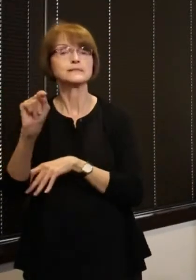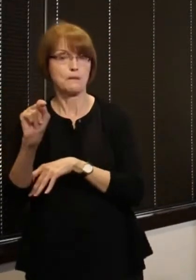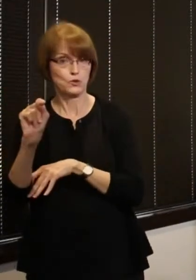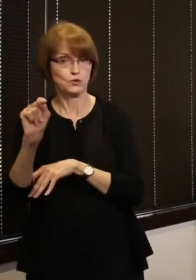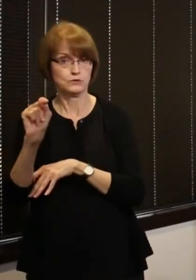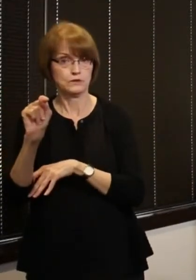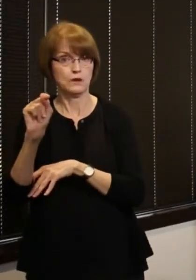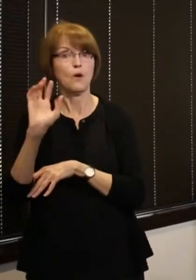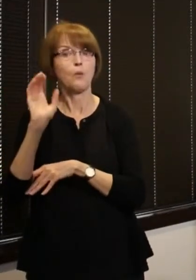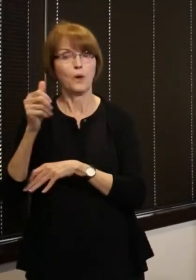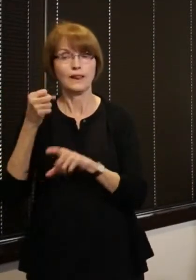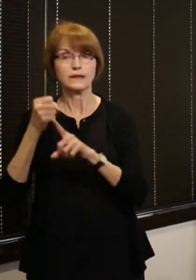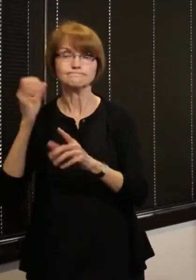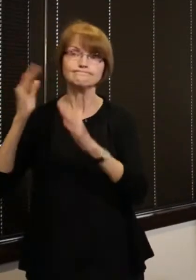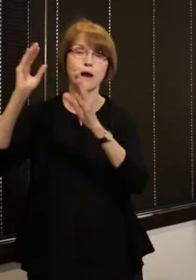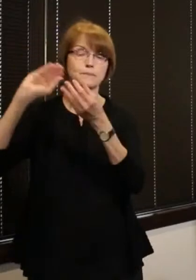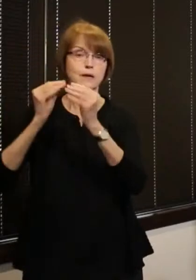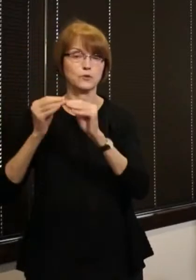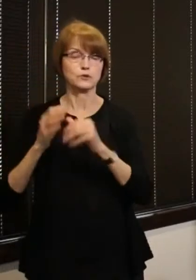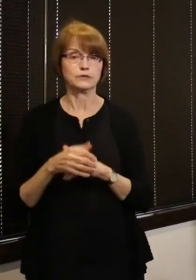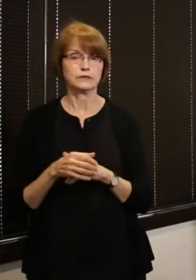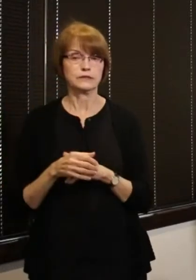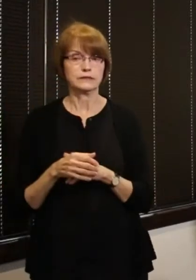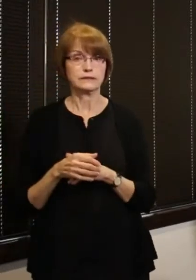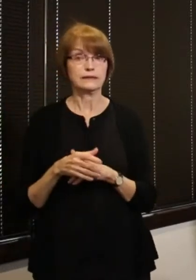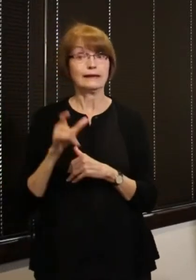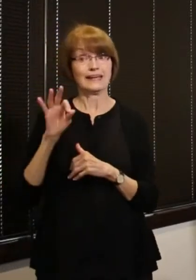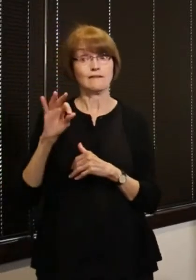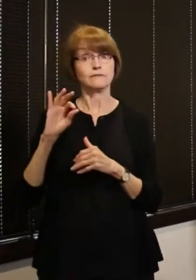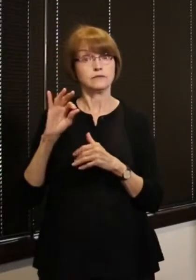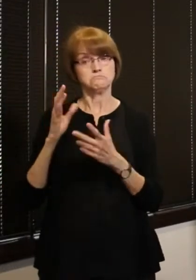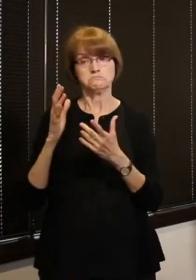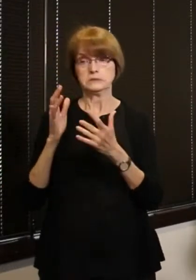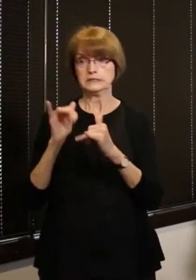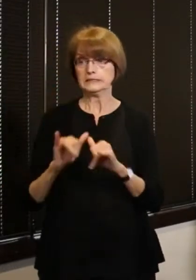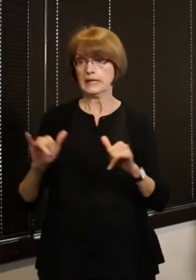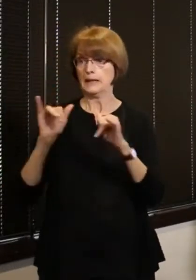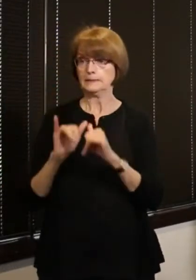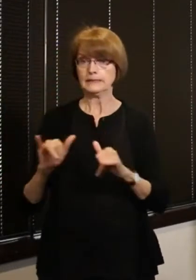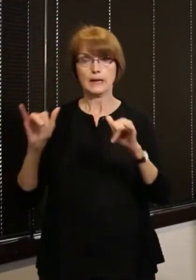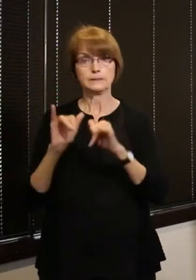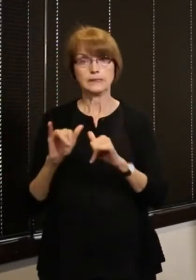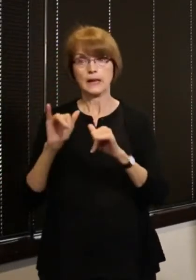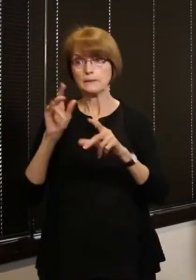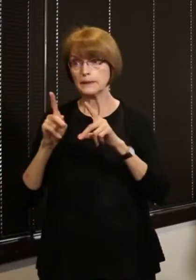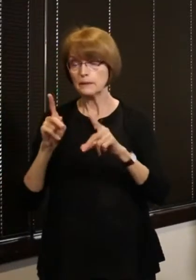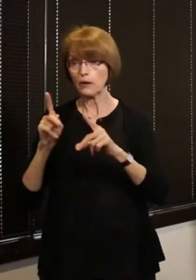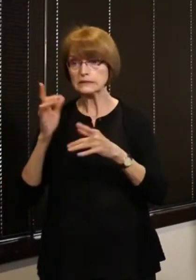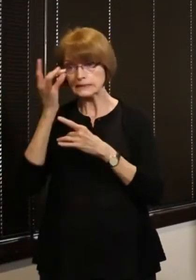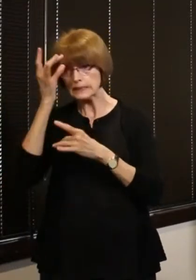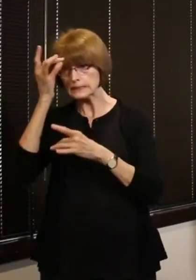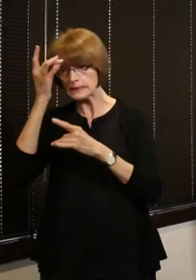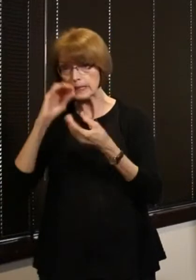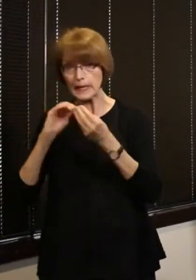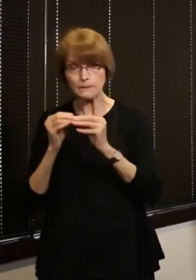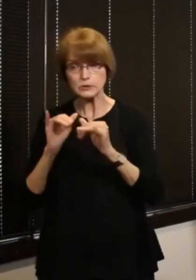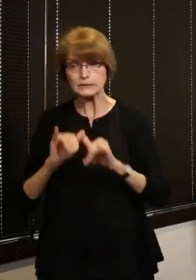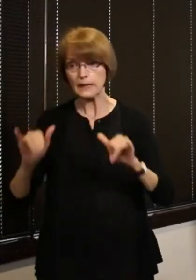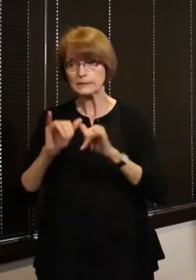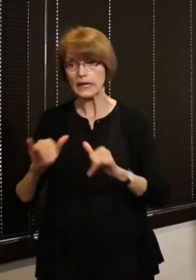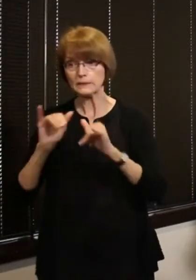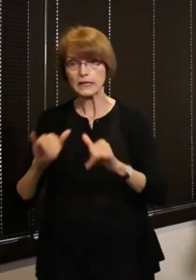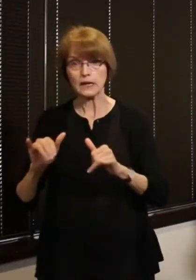with an understanding that nothing is going to change. So if we continue with the pace that we're on right now and don't bring cases